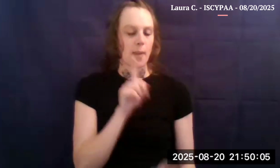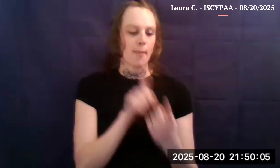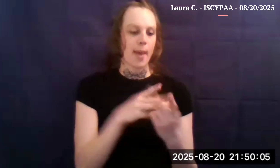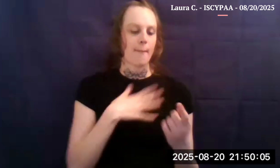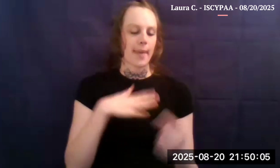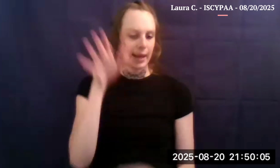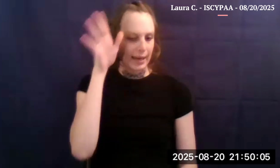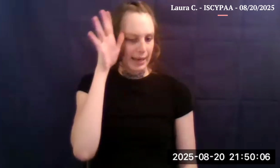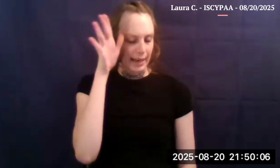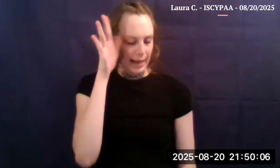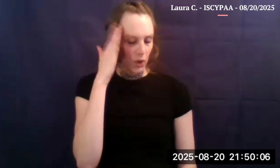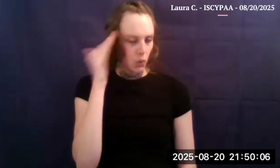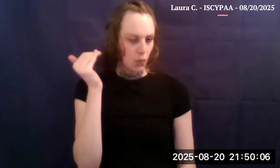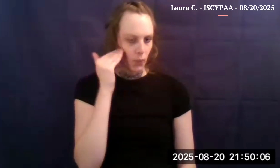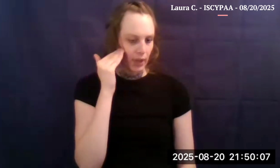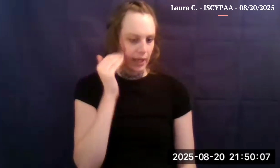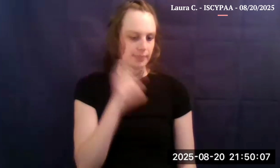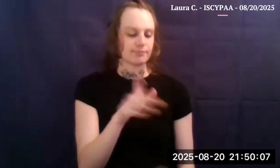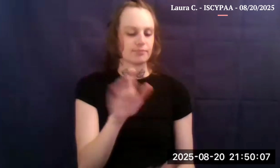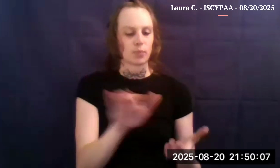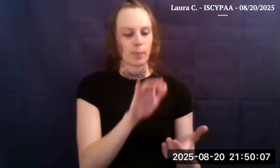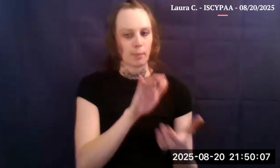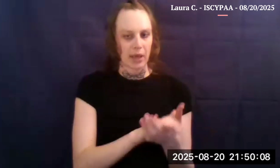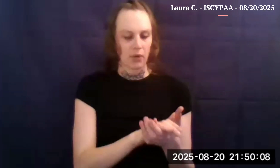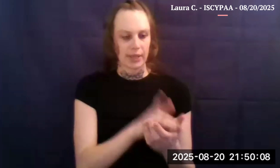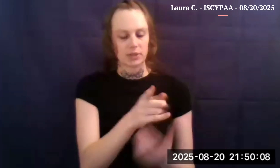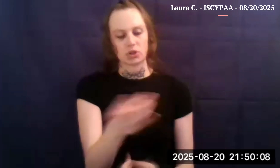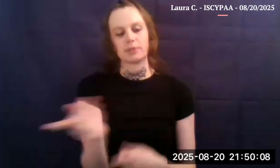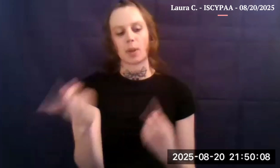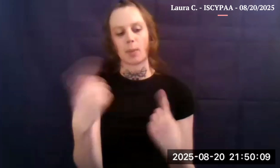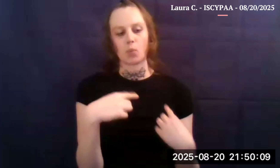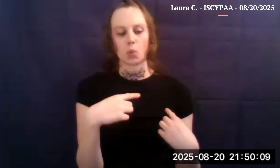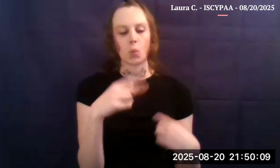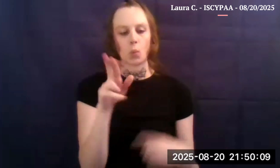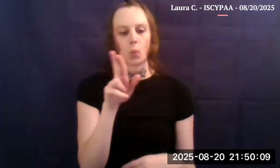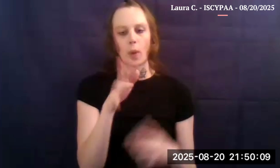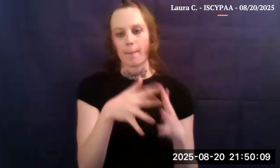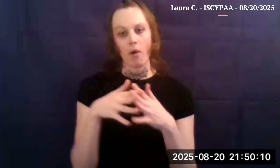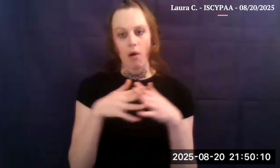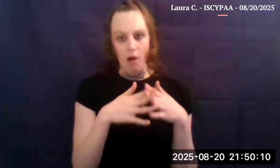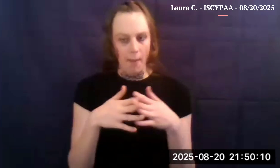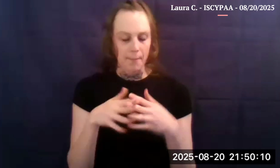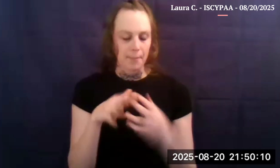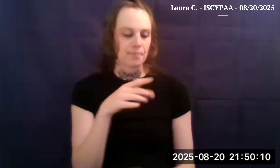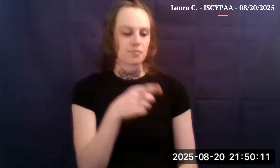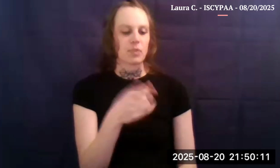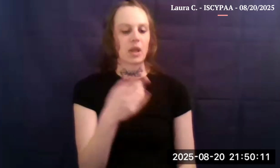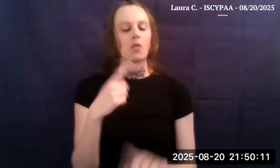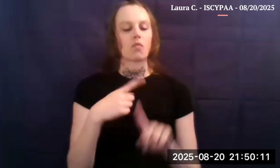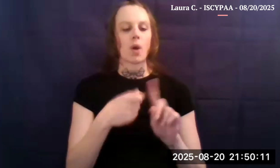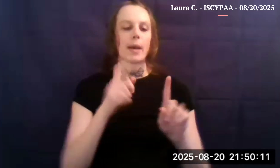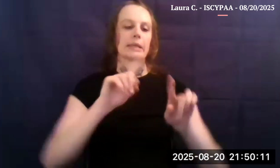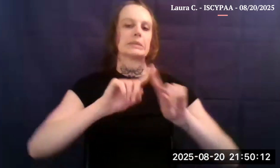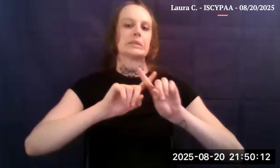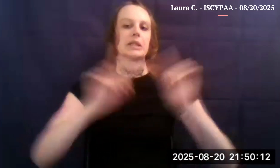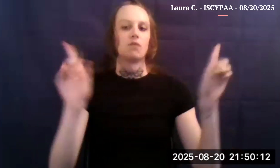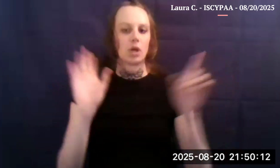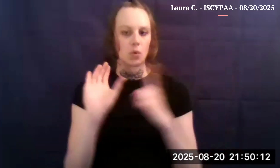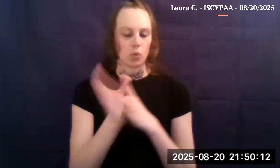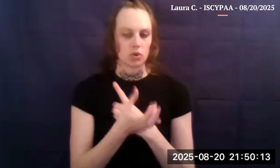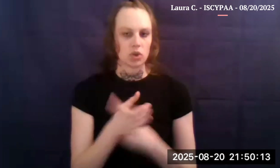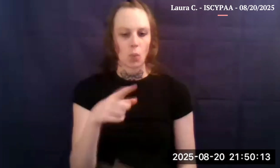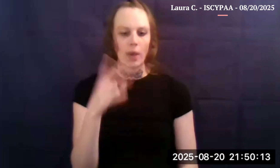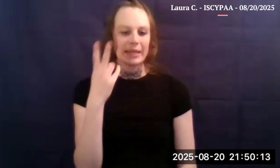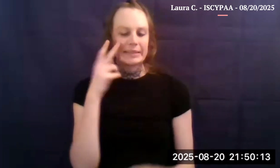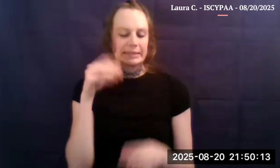They got married and she came over to the States. So she's from a very different culture. Like what you guys see in the movies